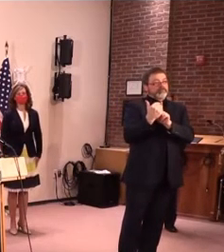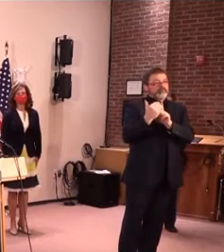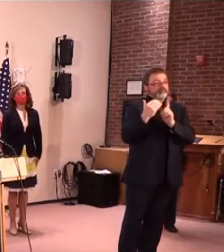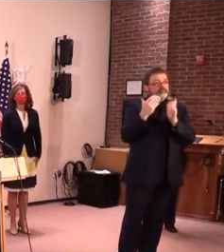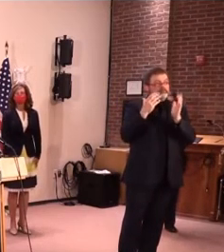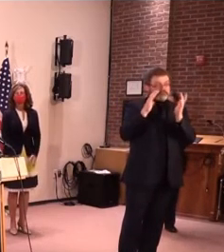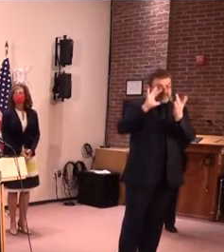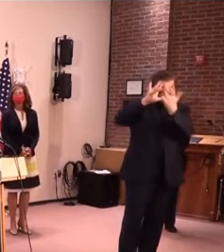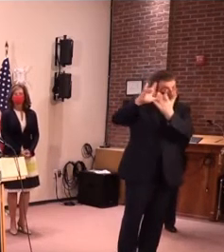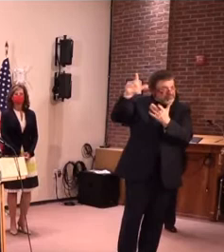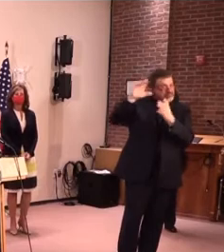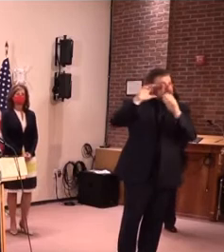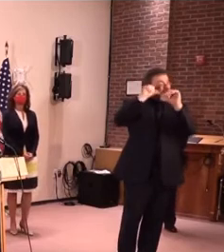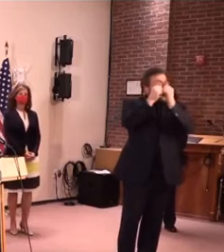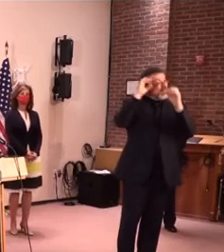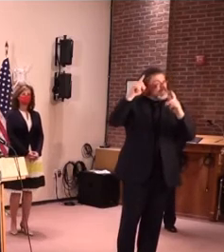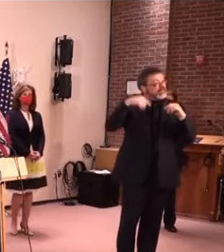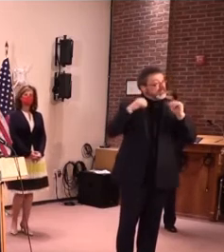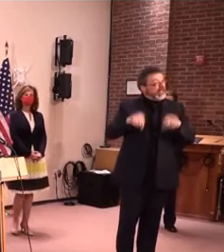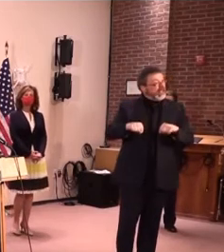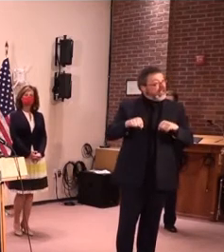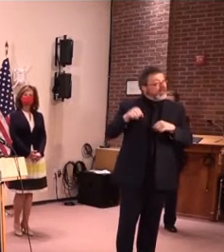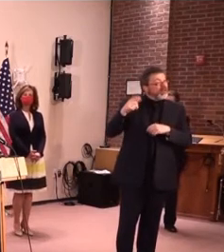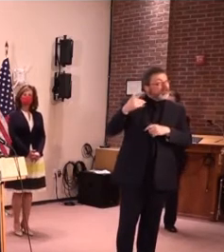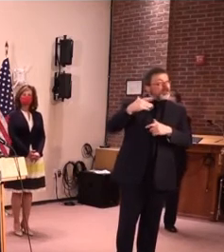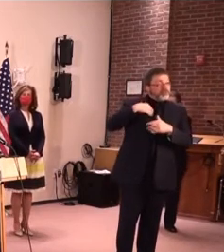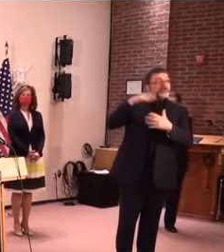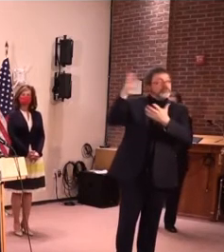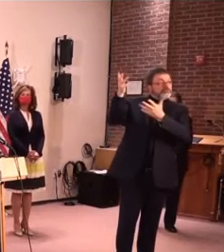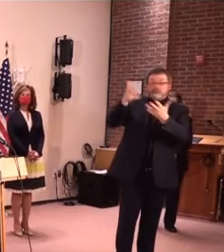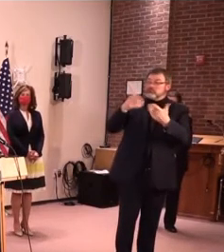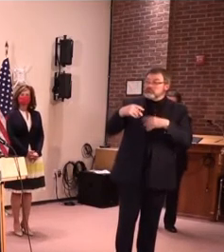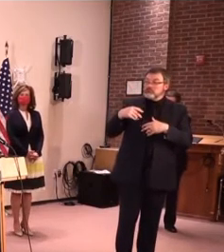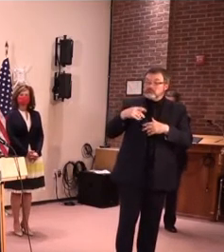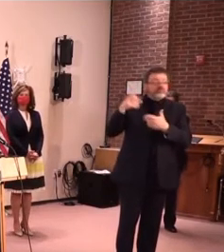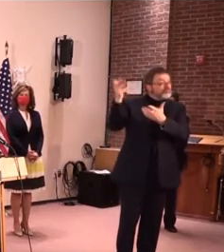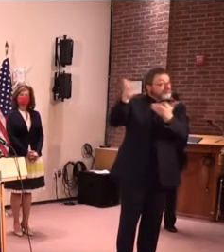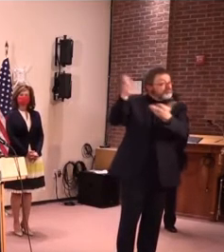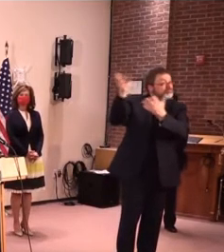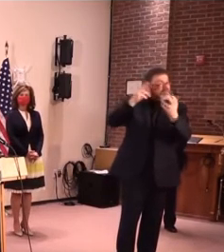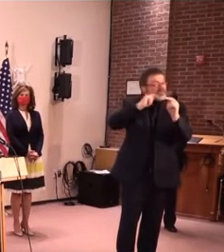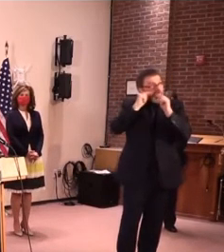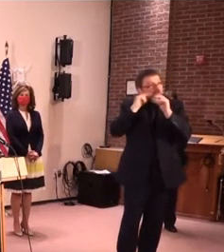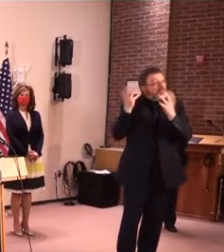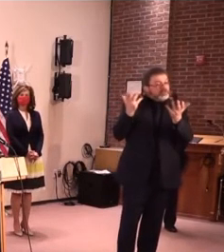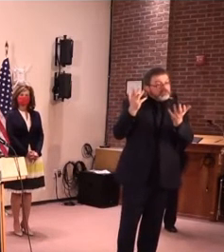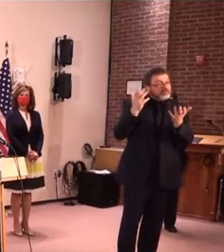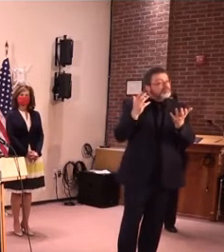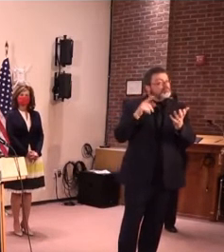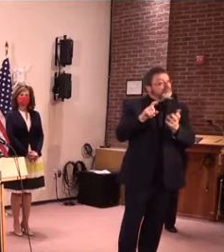20 requests, I think, today to review, and we're happy to do that. Thank you.